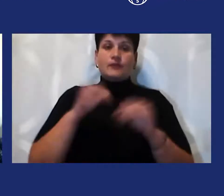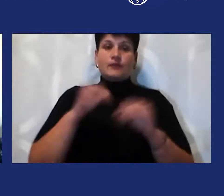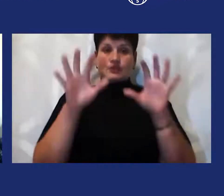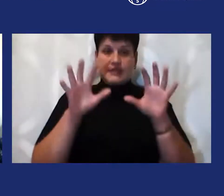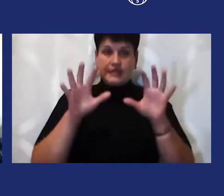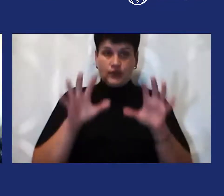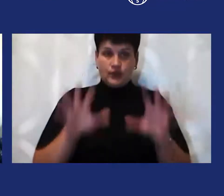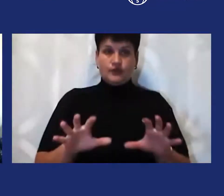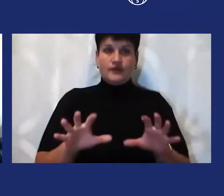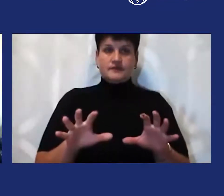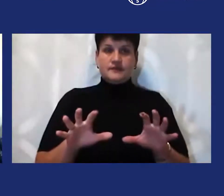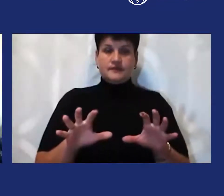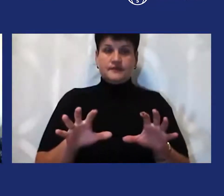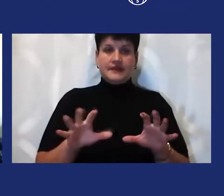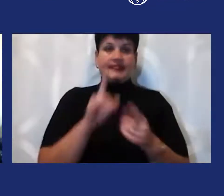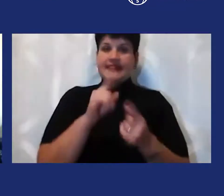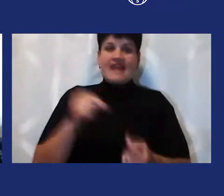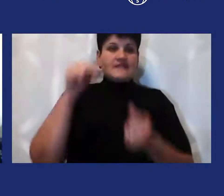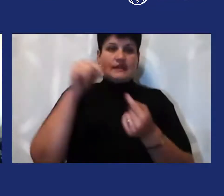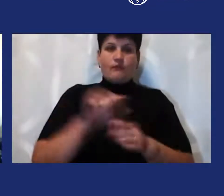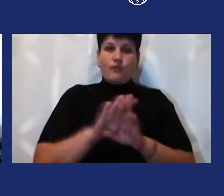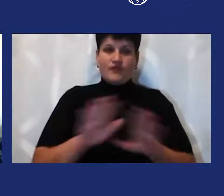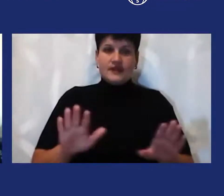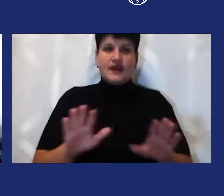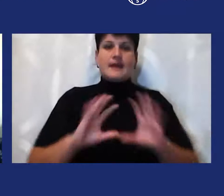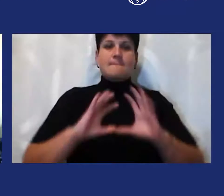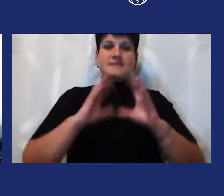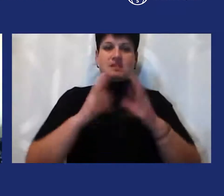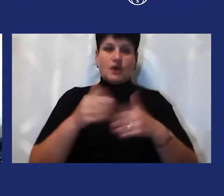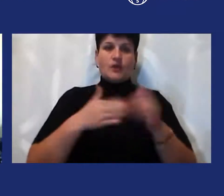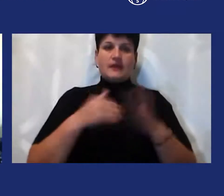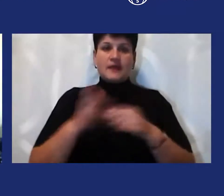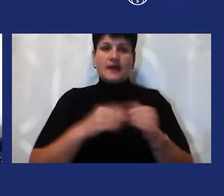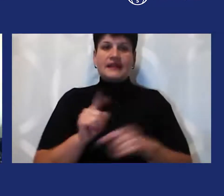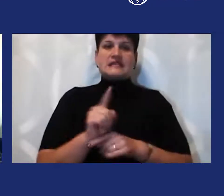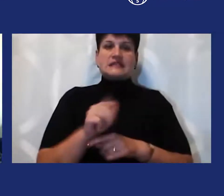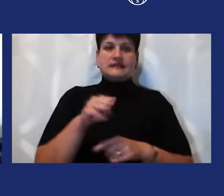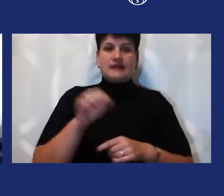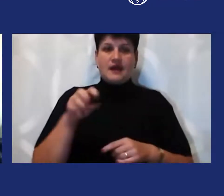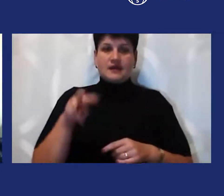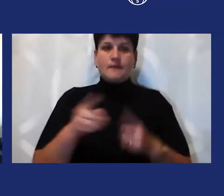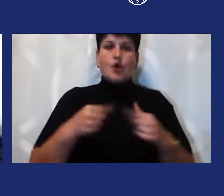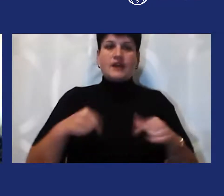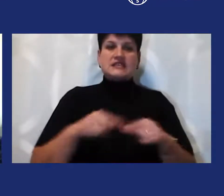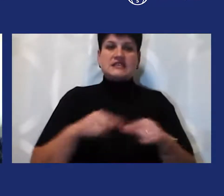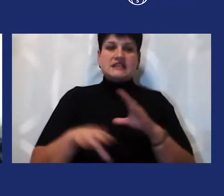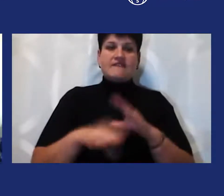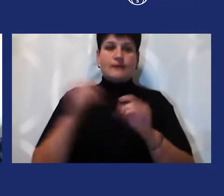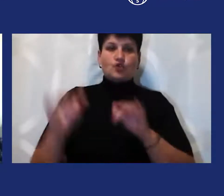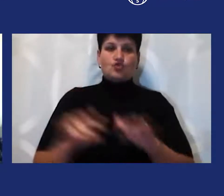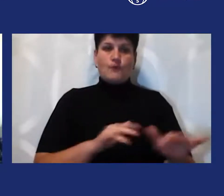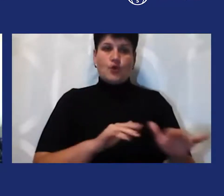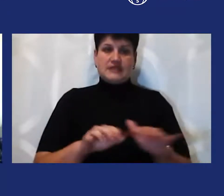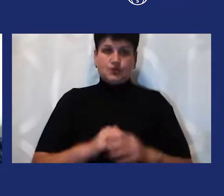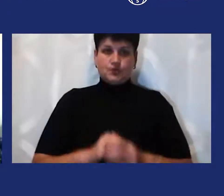are still unsure what electoral system suits us the most, and this does not comply